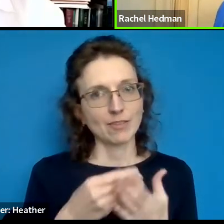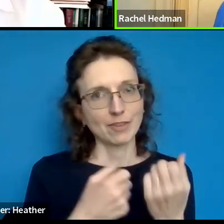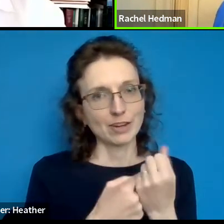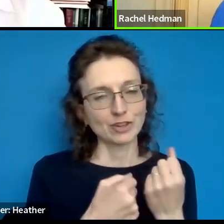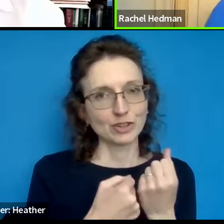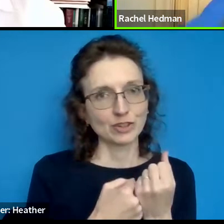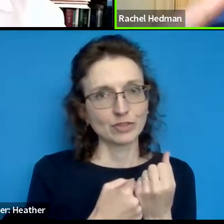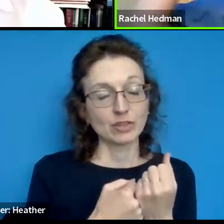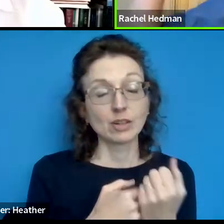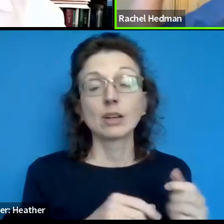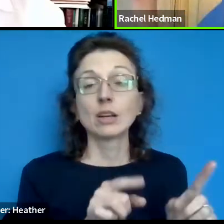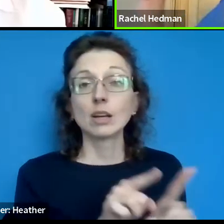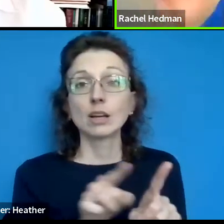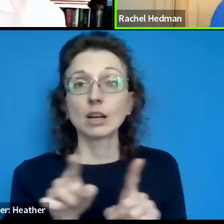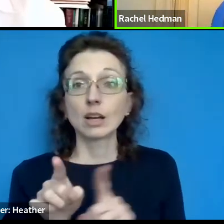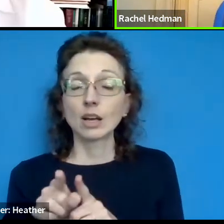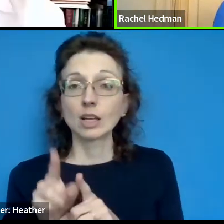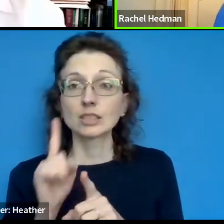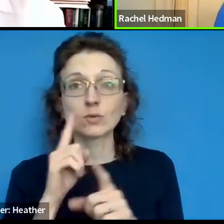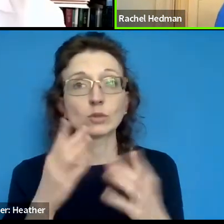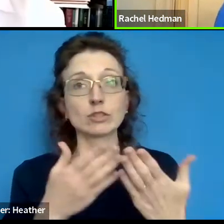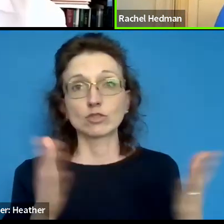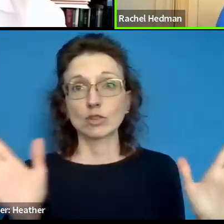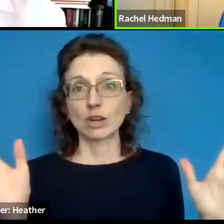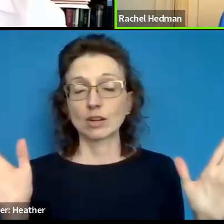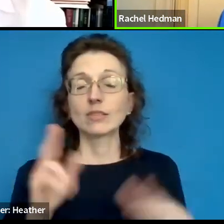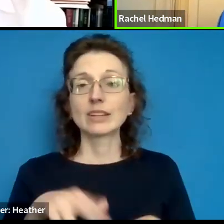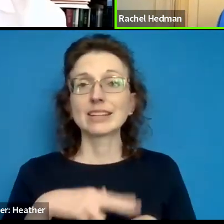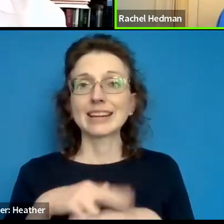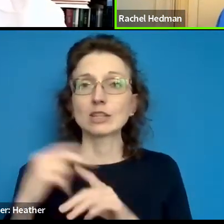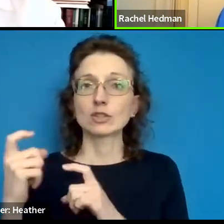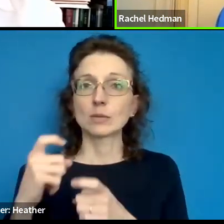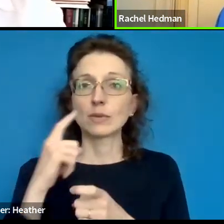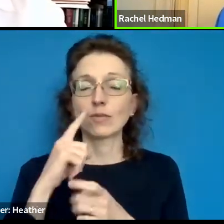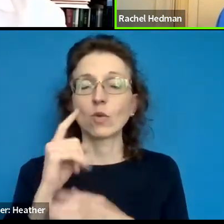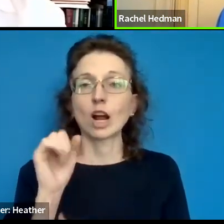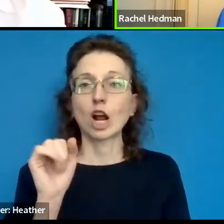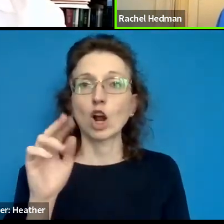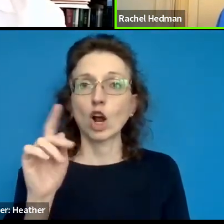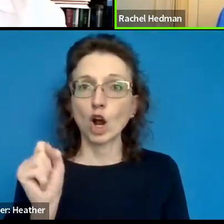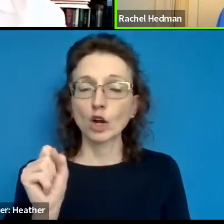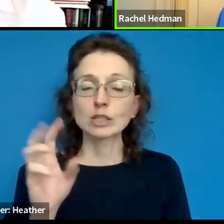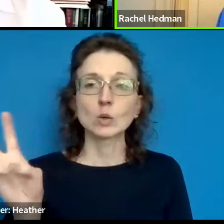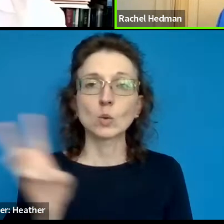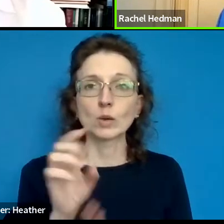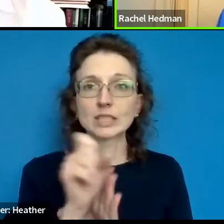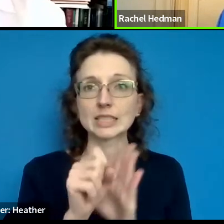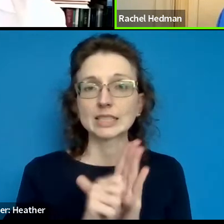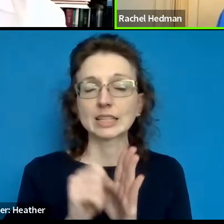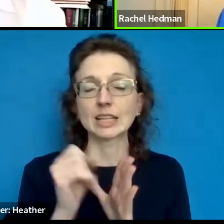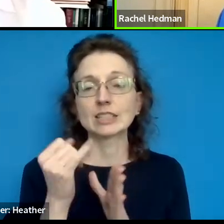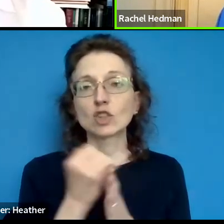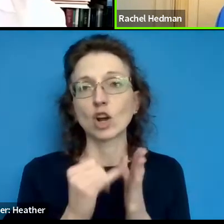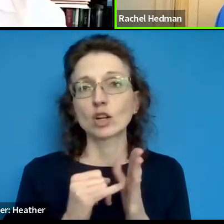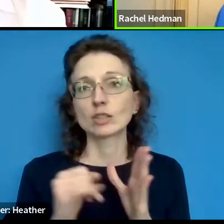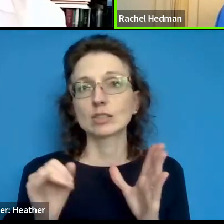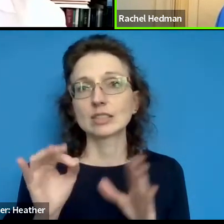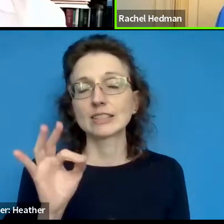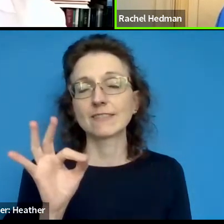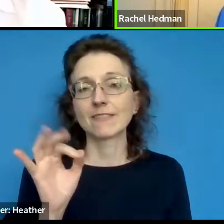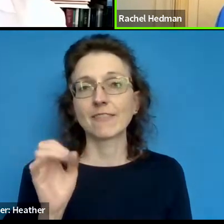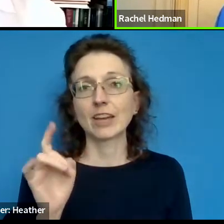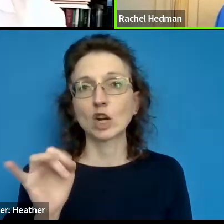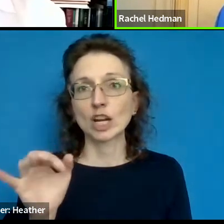when it comes to, in general, we have the National Endowment for the Arts, the Western States Arts Federation.